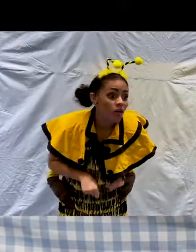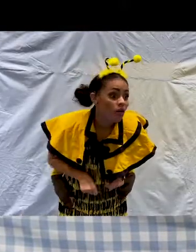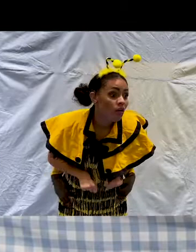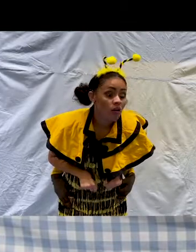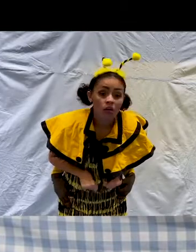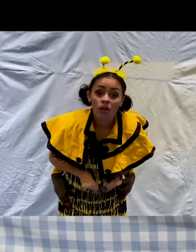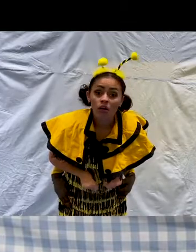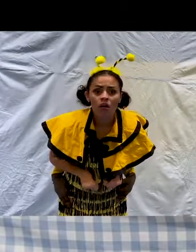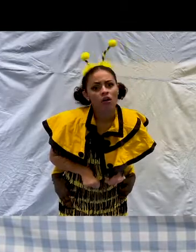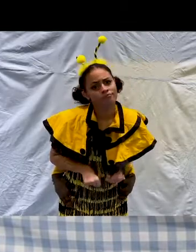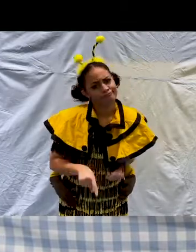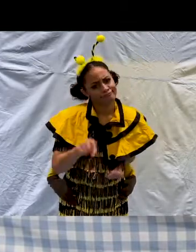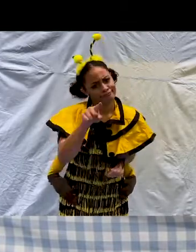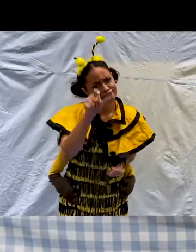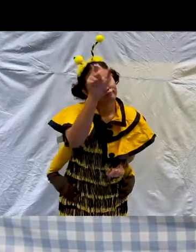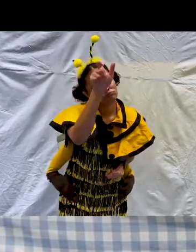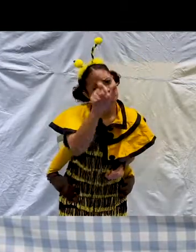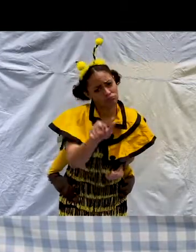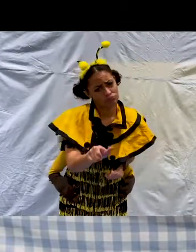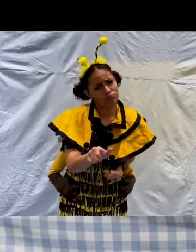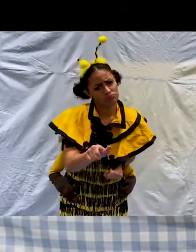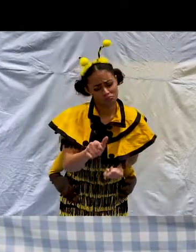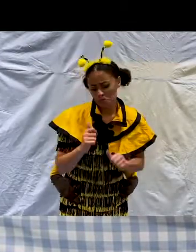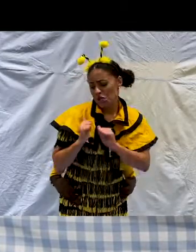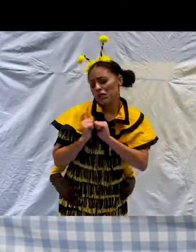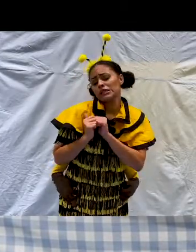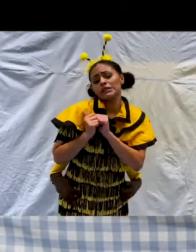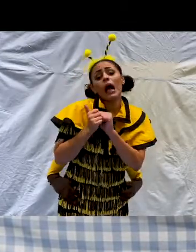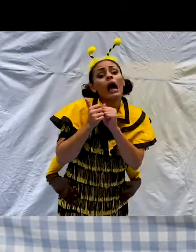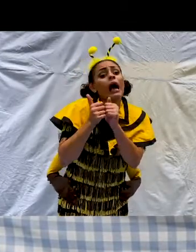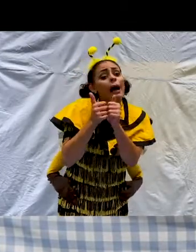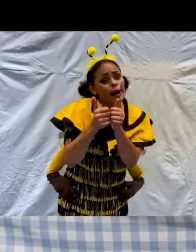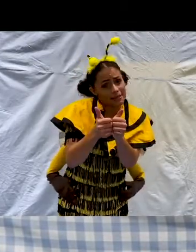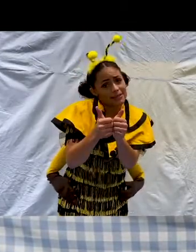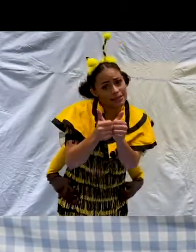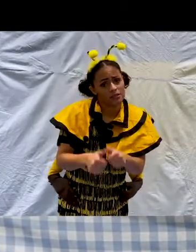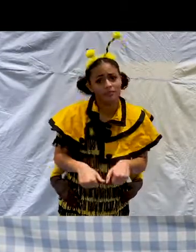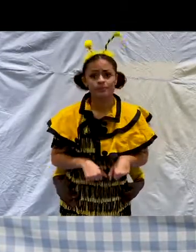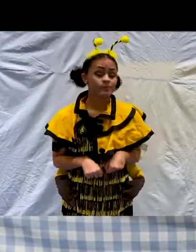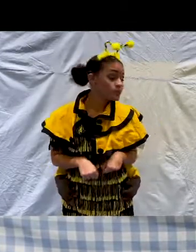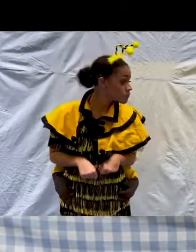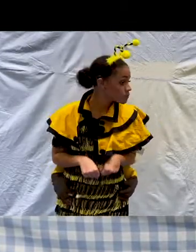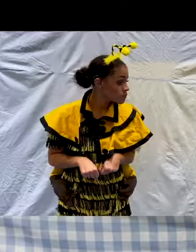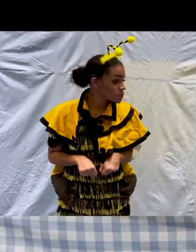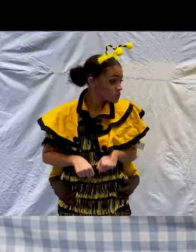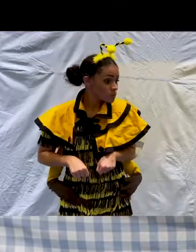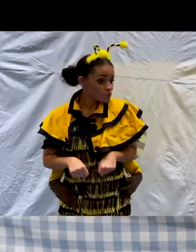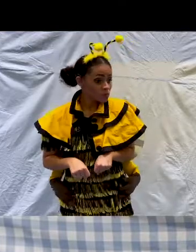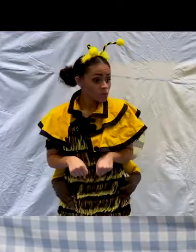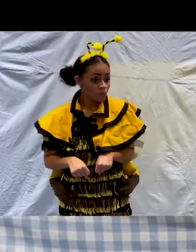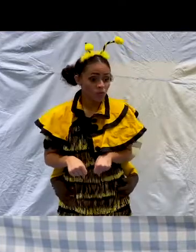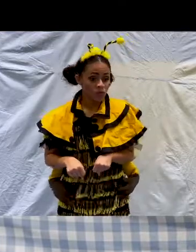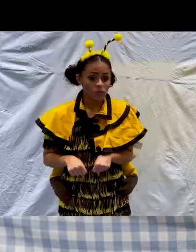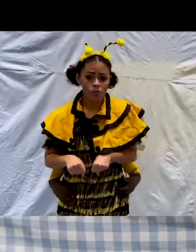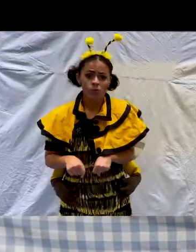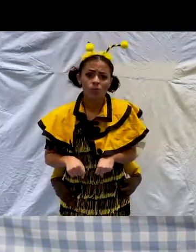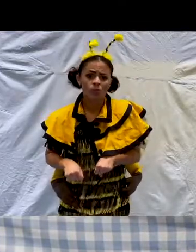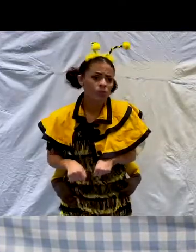you out there are very, very kind. Alexa, scanning.